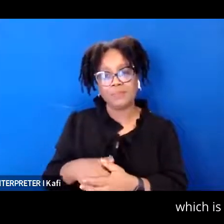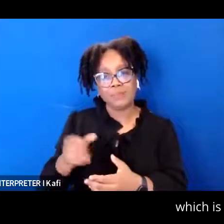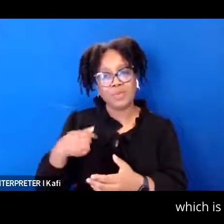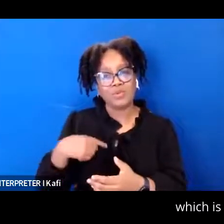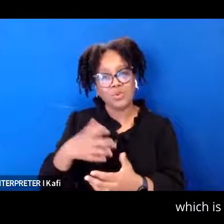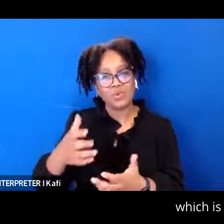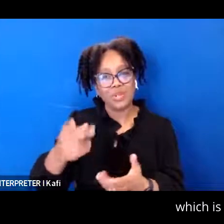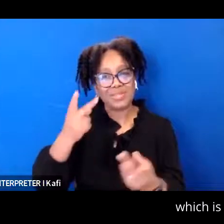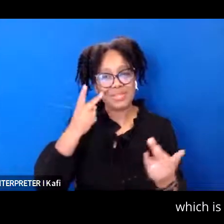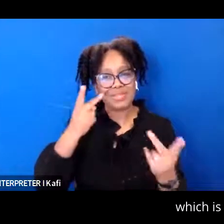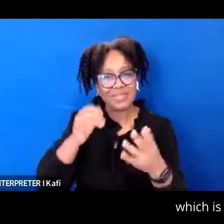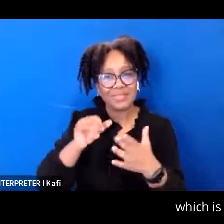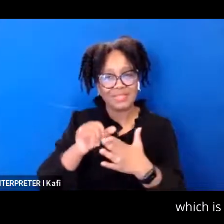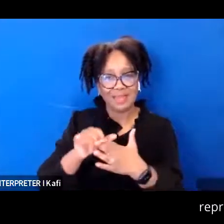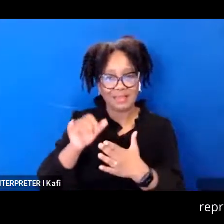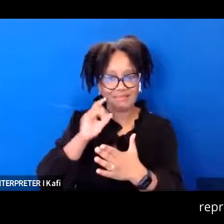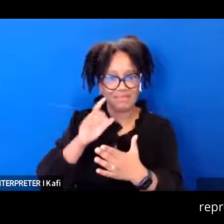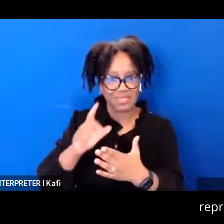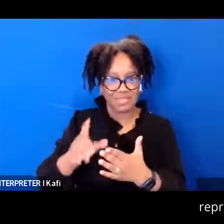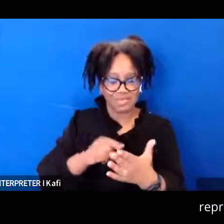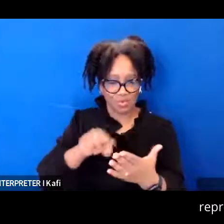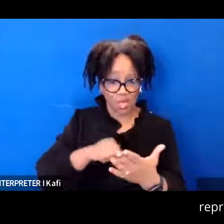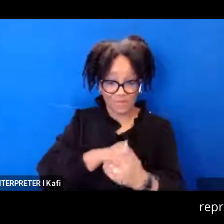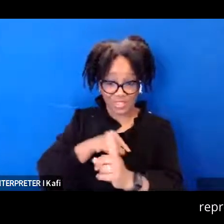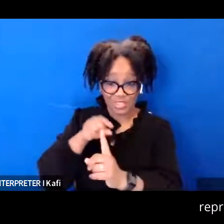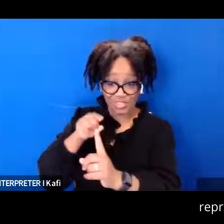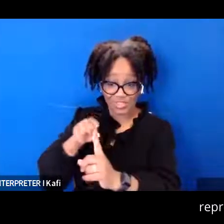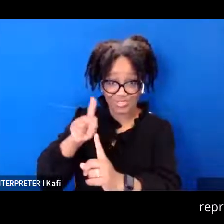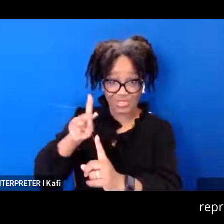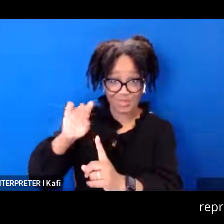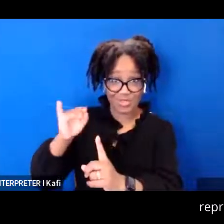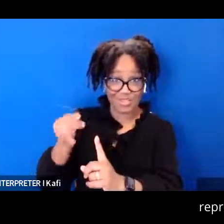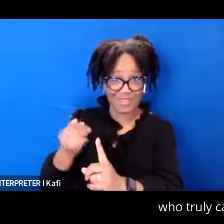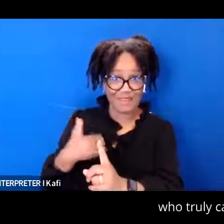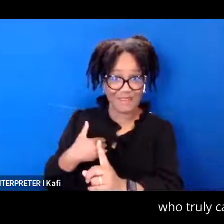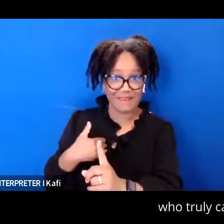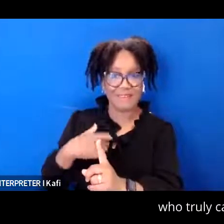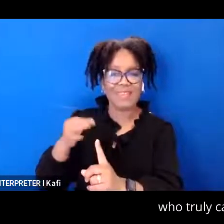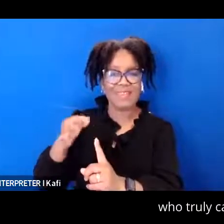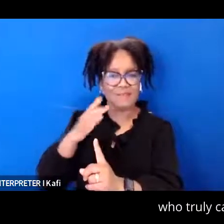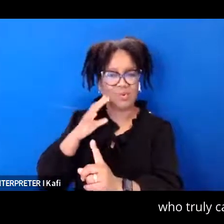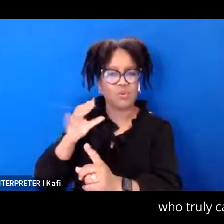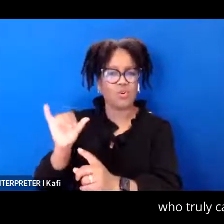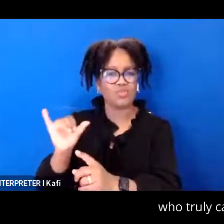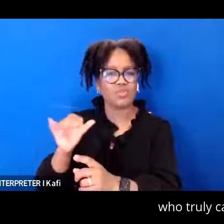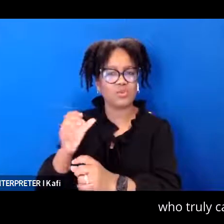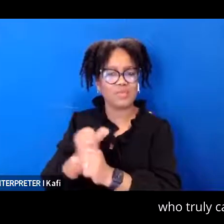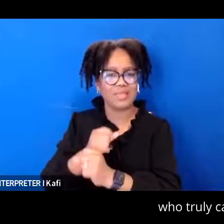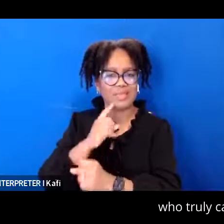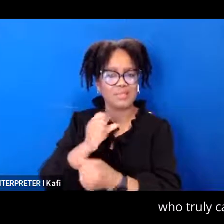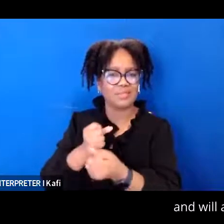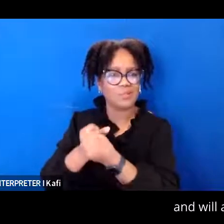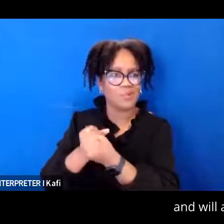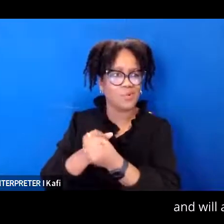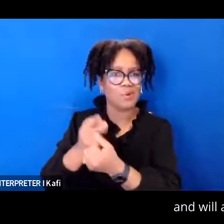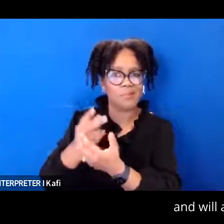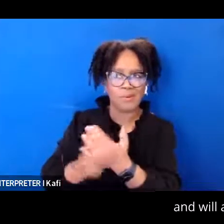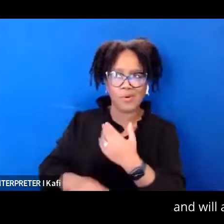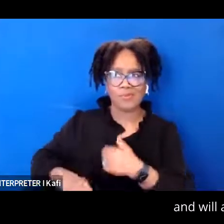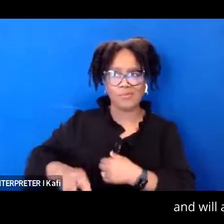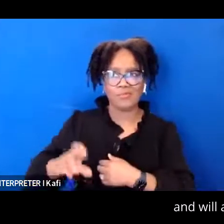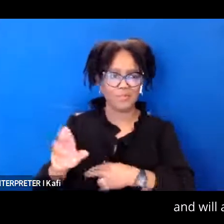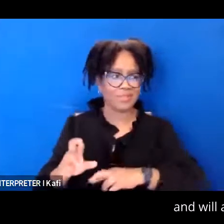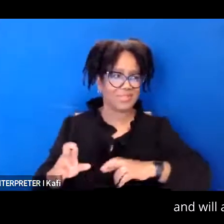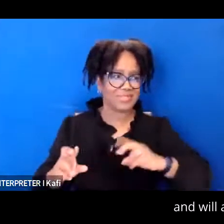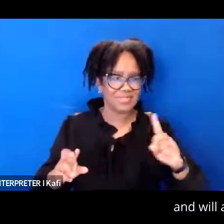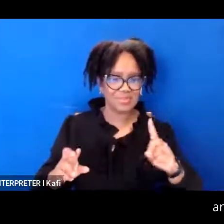well deserved is incredible it's the start of representation by someone who truly cares about diverse populations and will actively